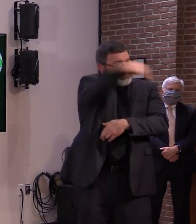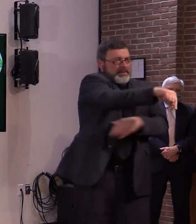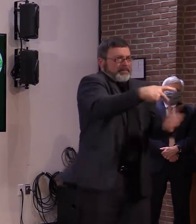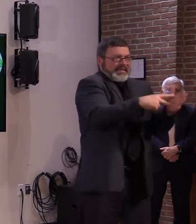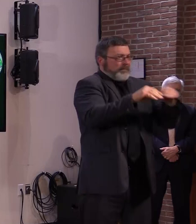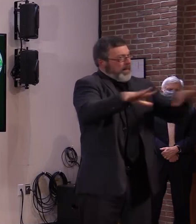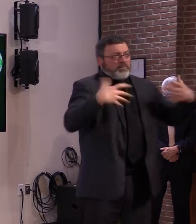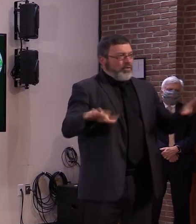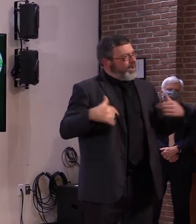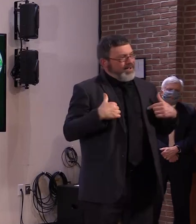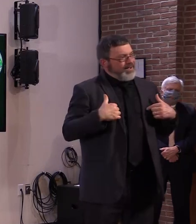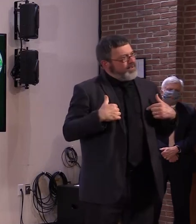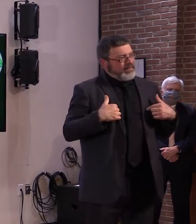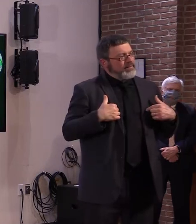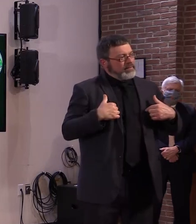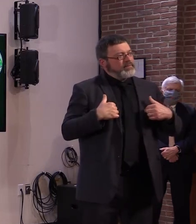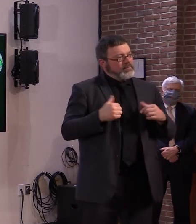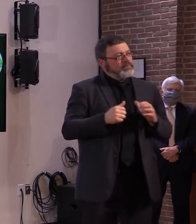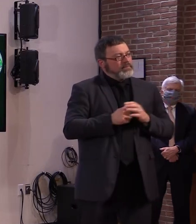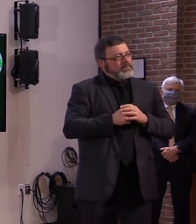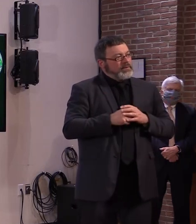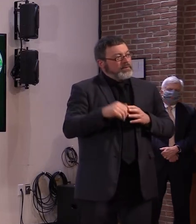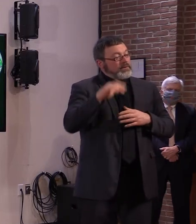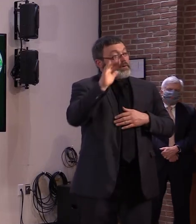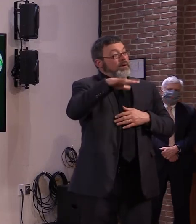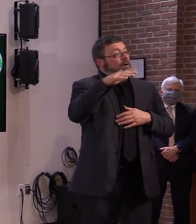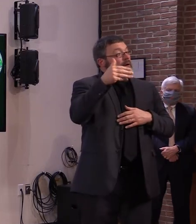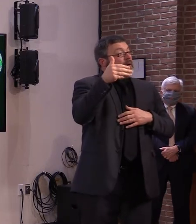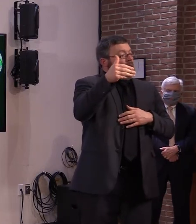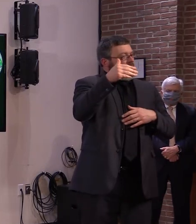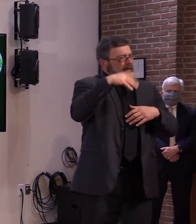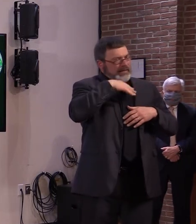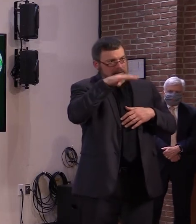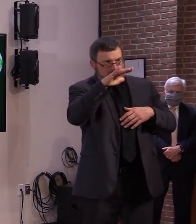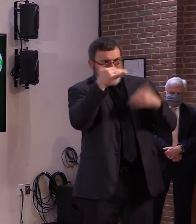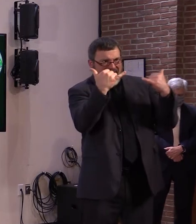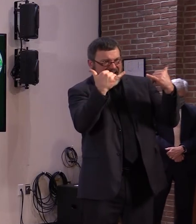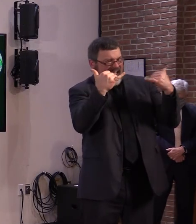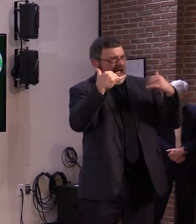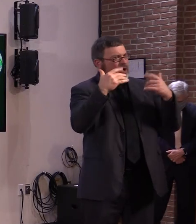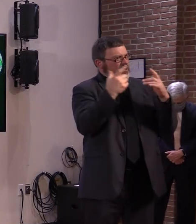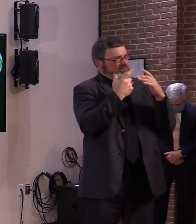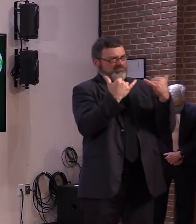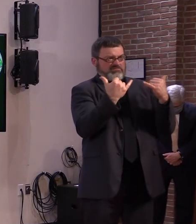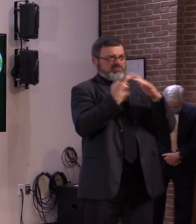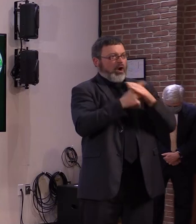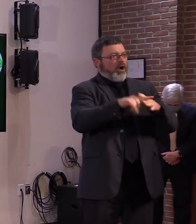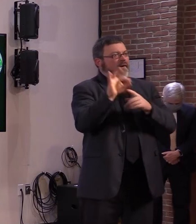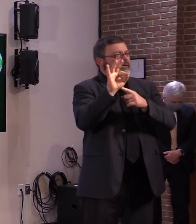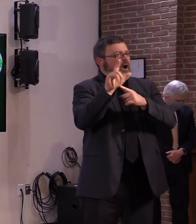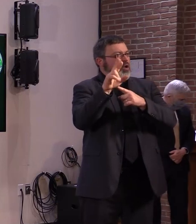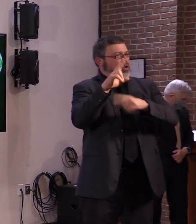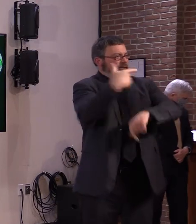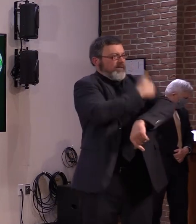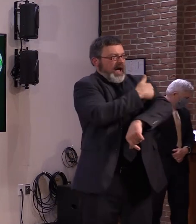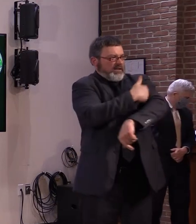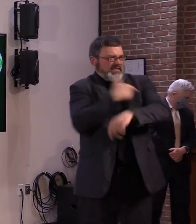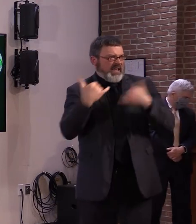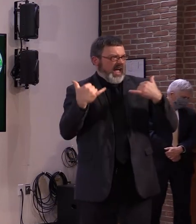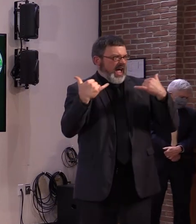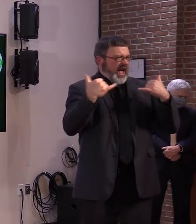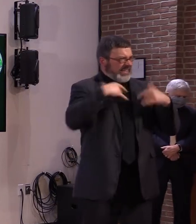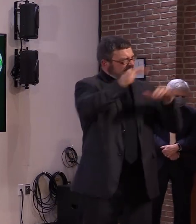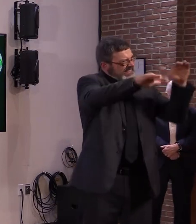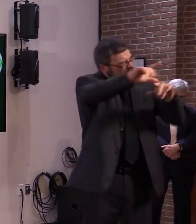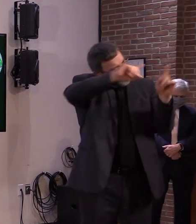The other piece is getting a flu shot. As we head into our typical viral respiratory season, we worry about how influenza will affect our